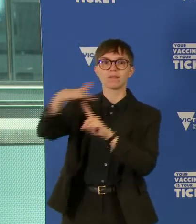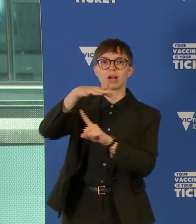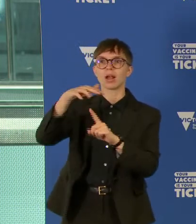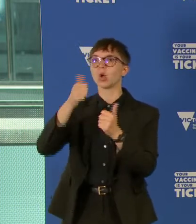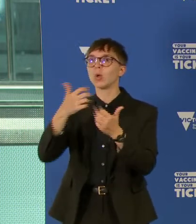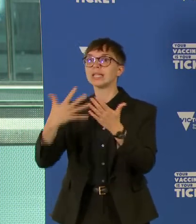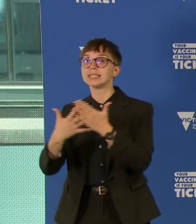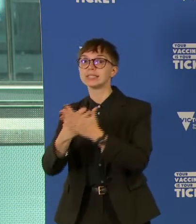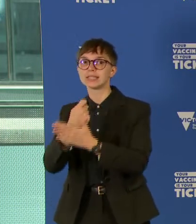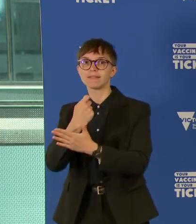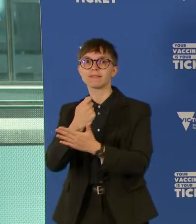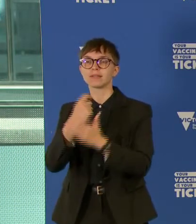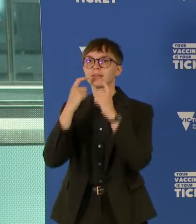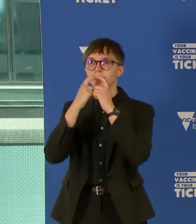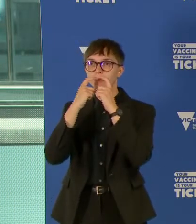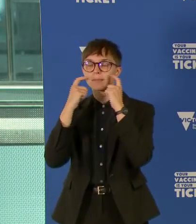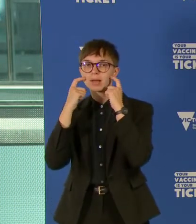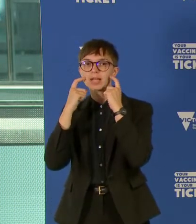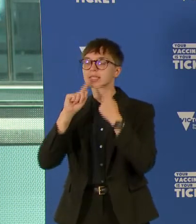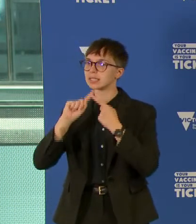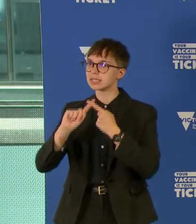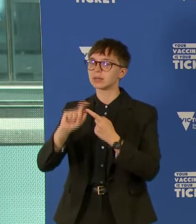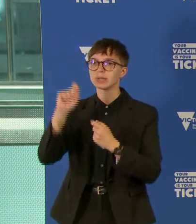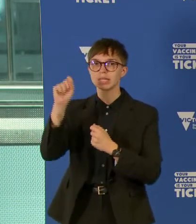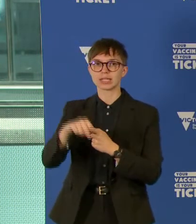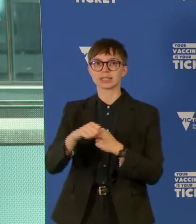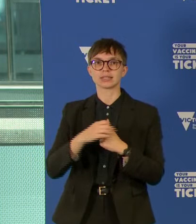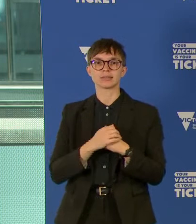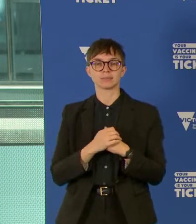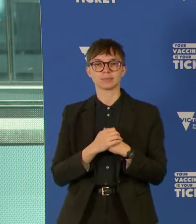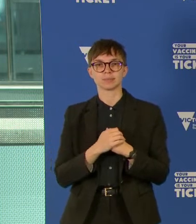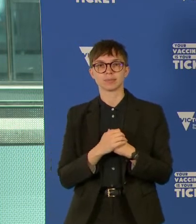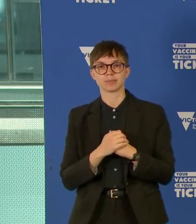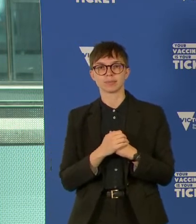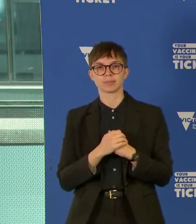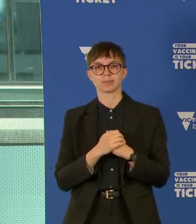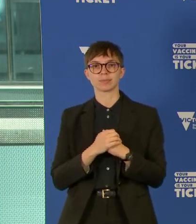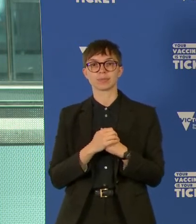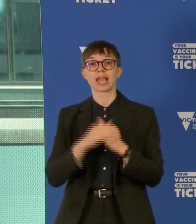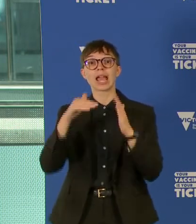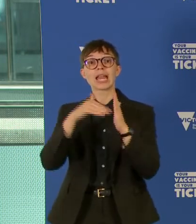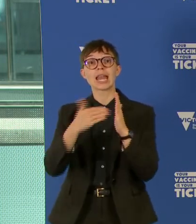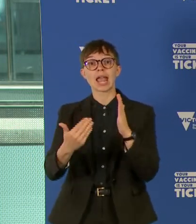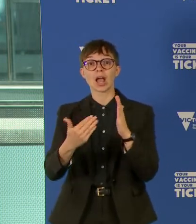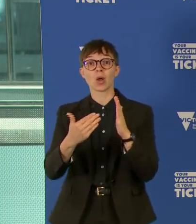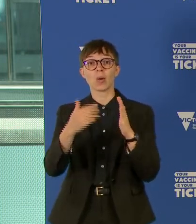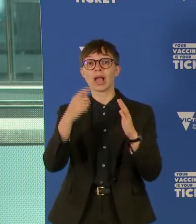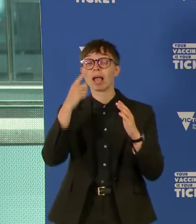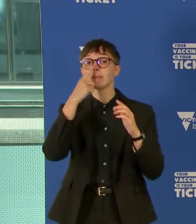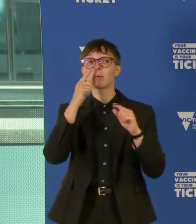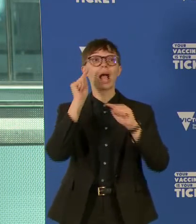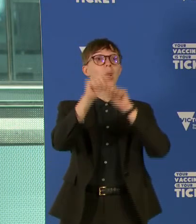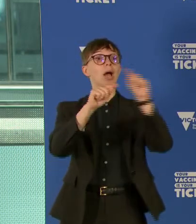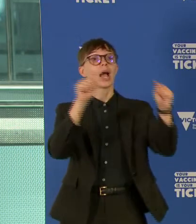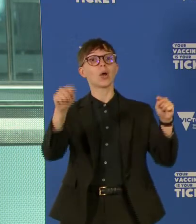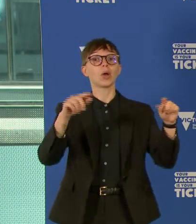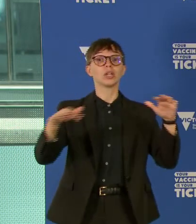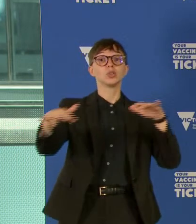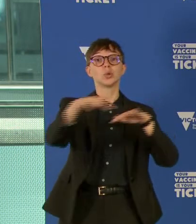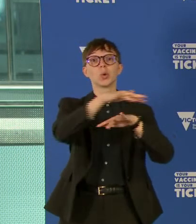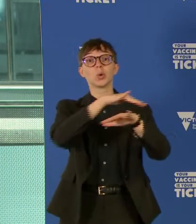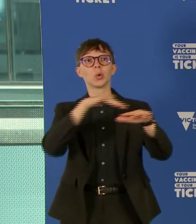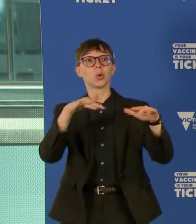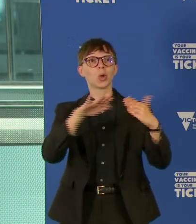increasing normal activity, which is at record levels, and we're also asking them to look at the